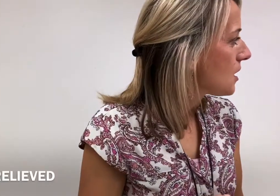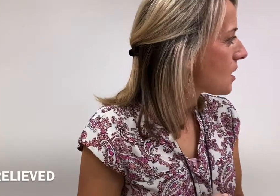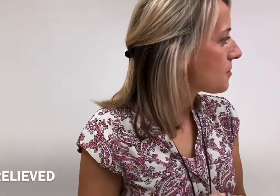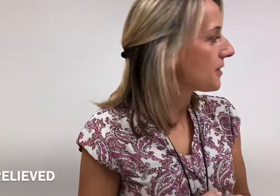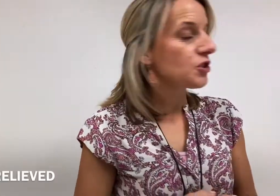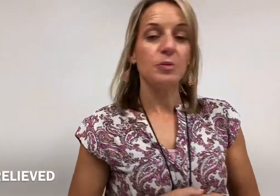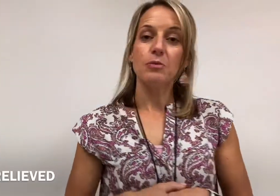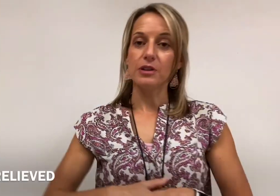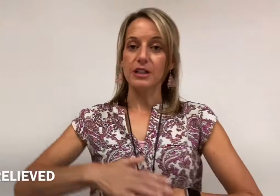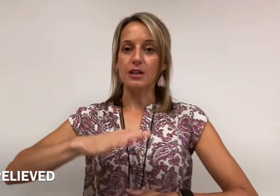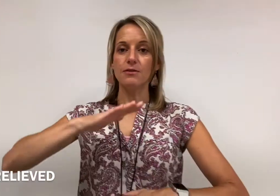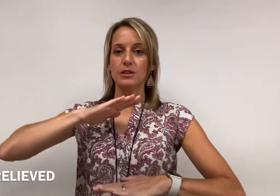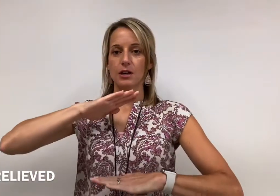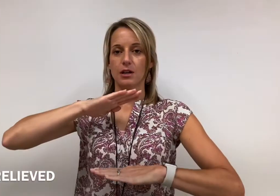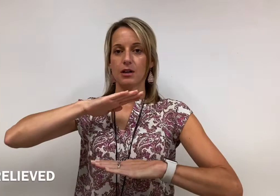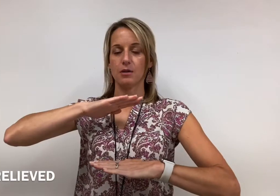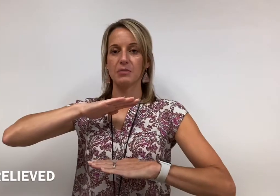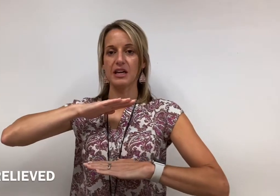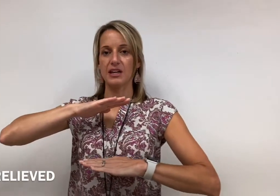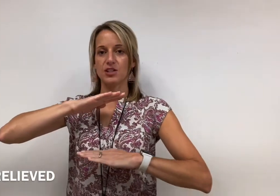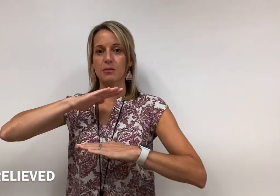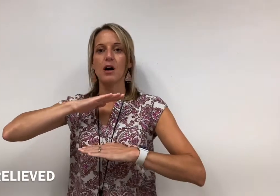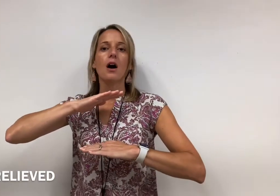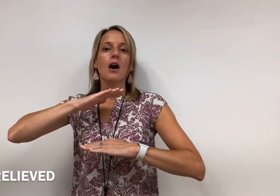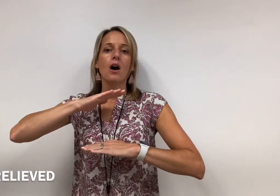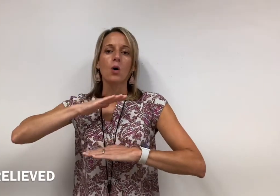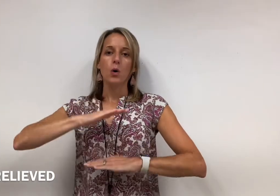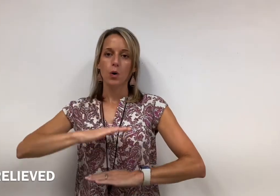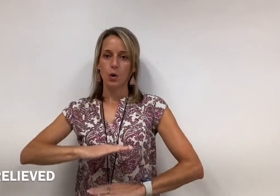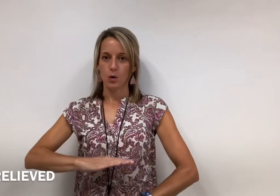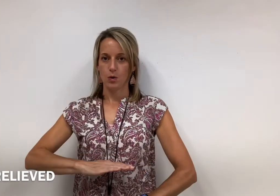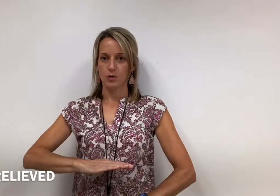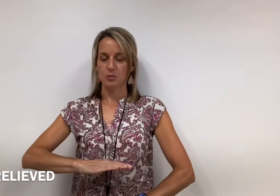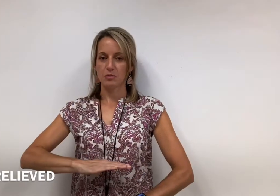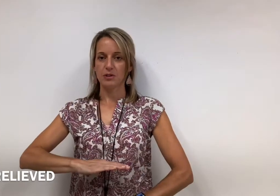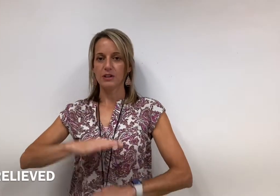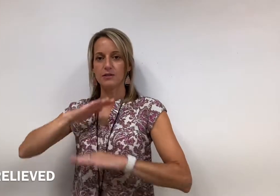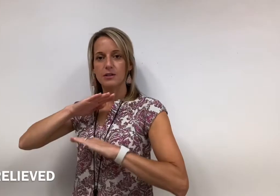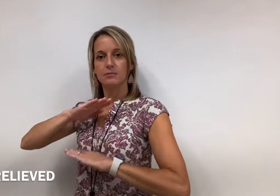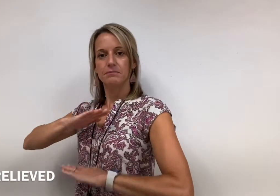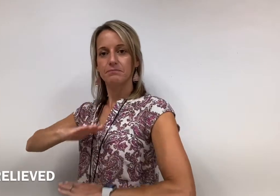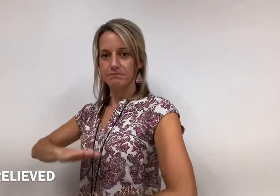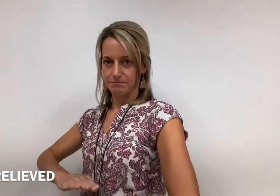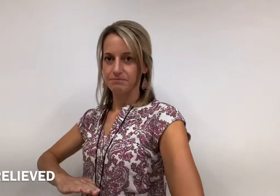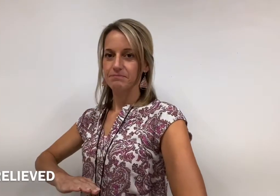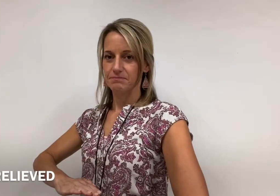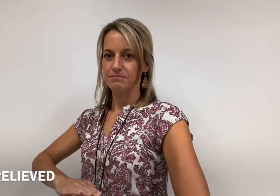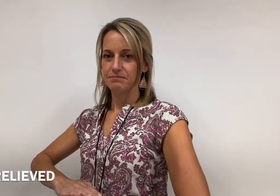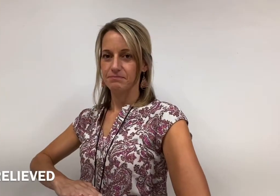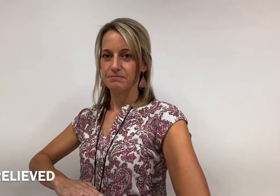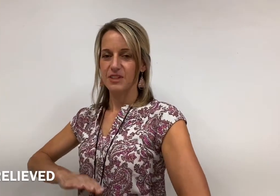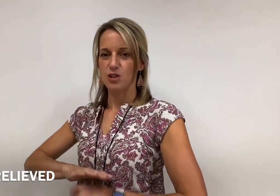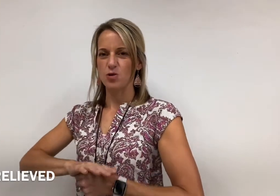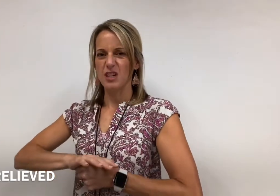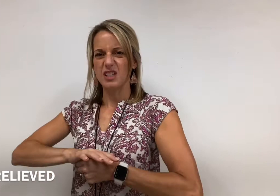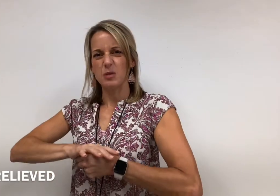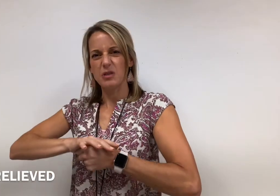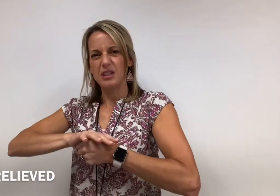And then to be relieved, B handshake, to be relieved. That stress is building, and